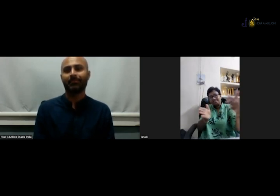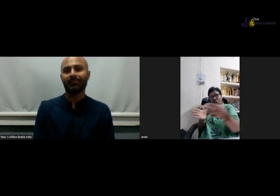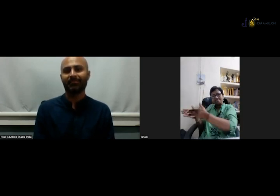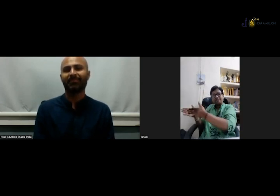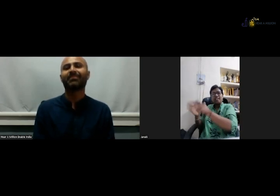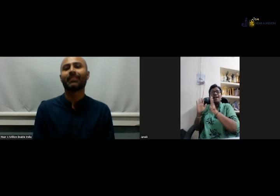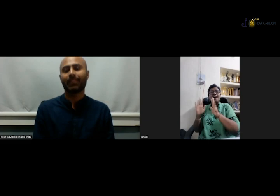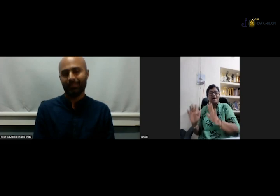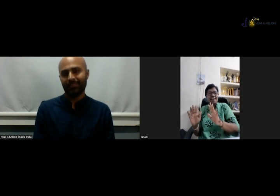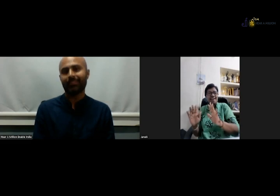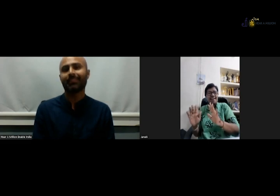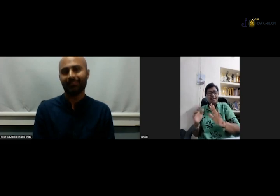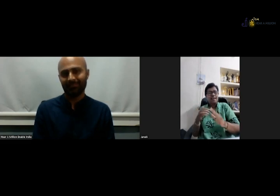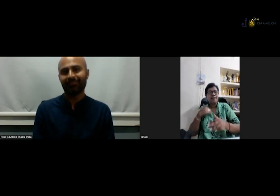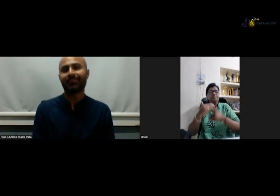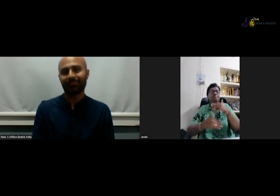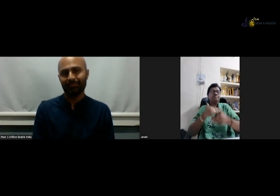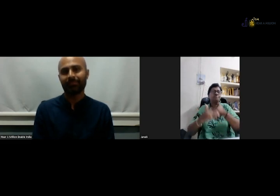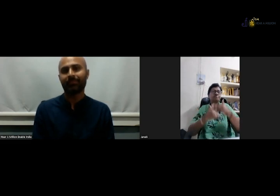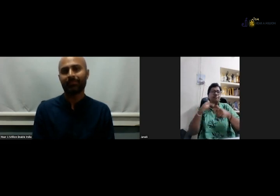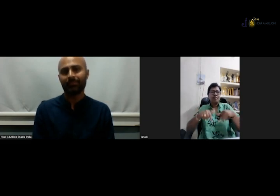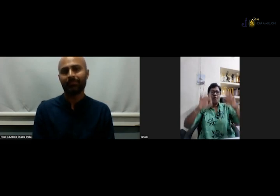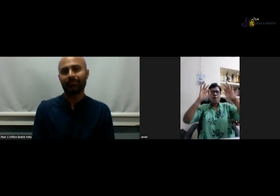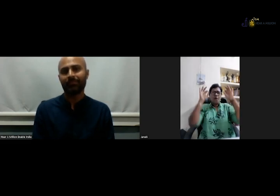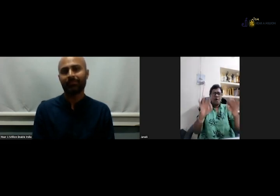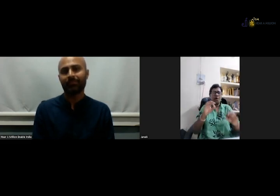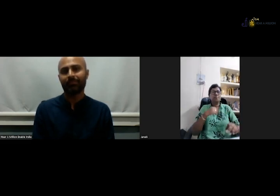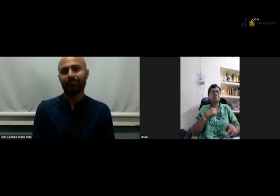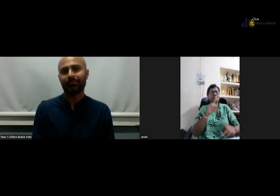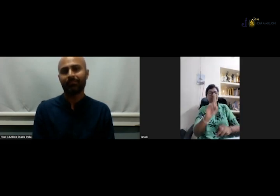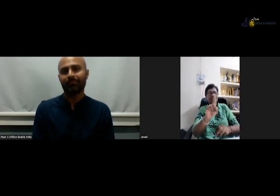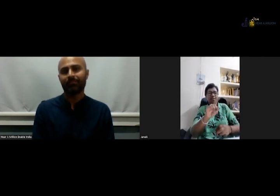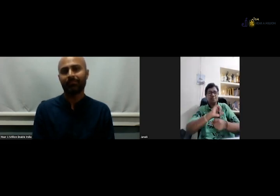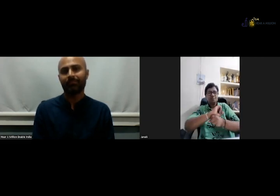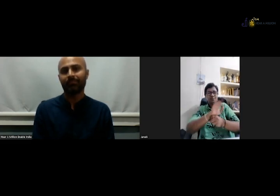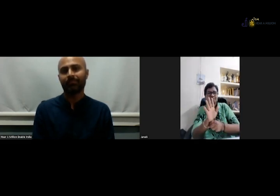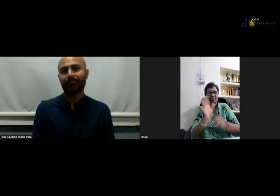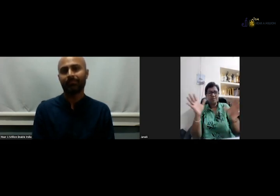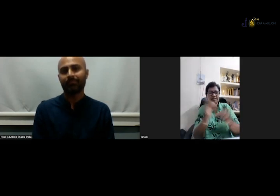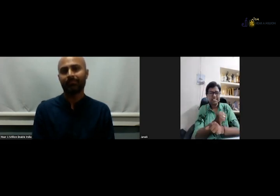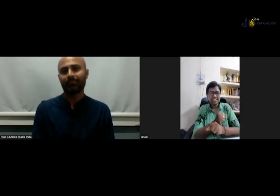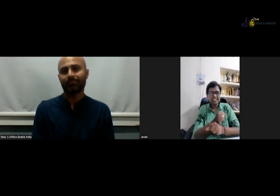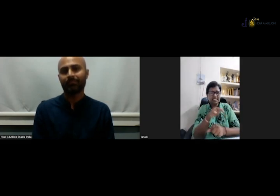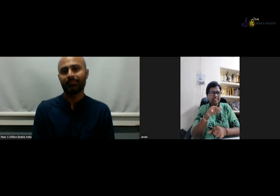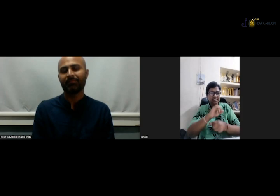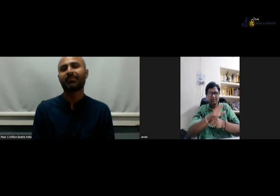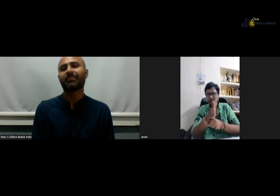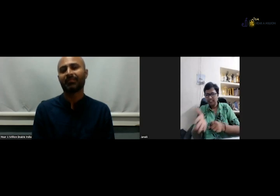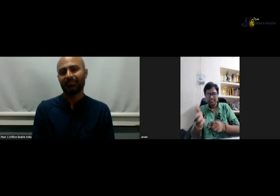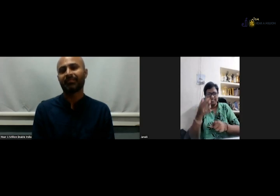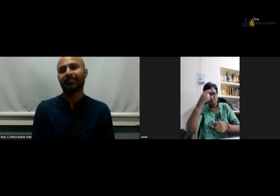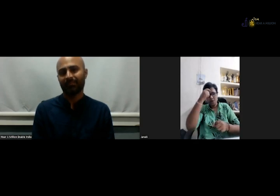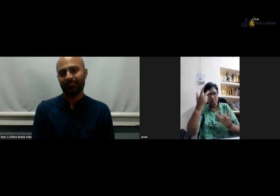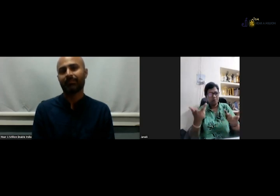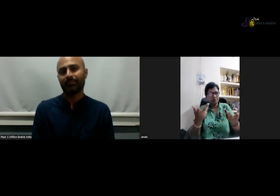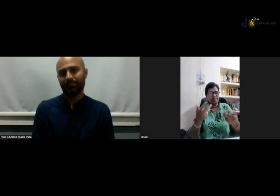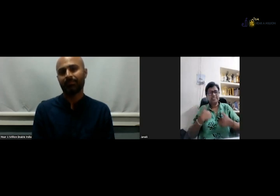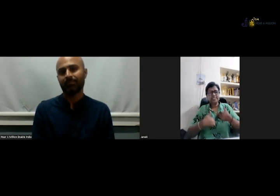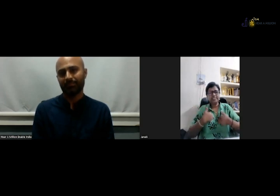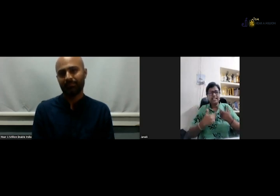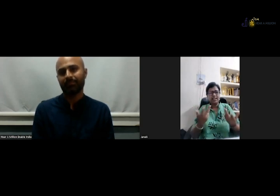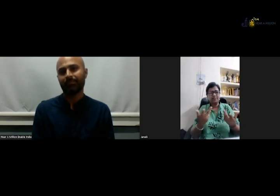Sudamni there, people were feeling that they have a safe space now because Sudamni has done a lot. But in the COVID